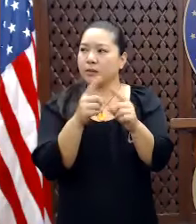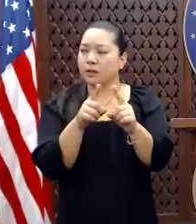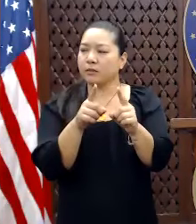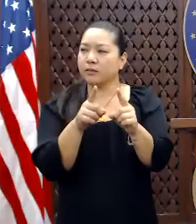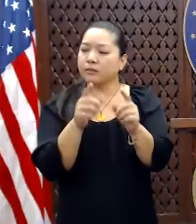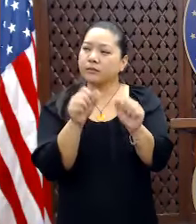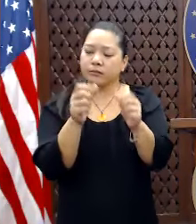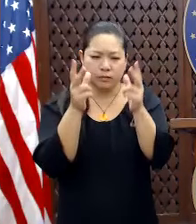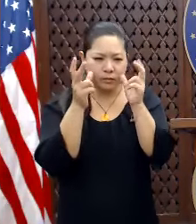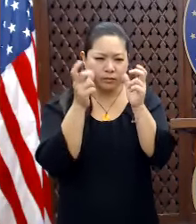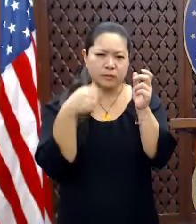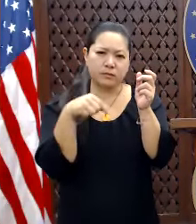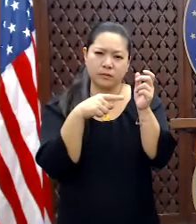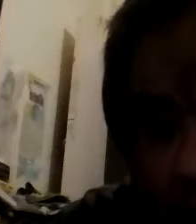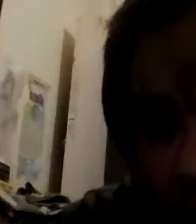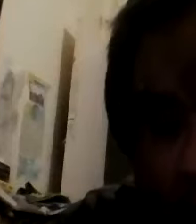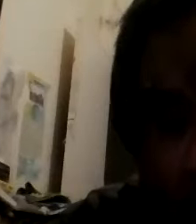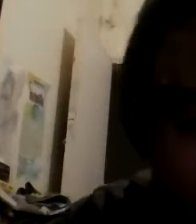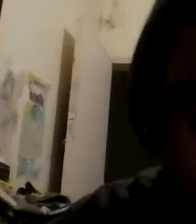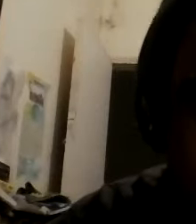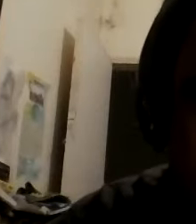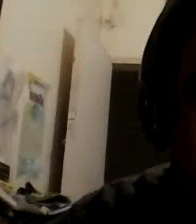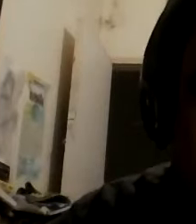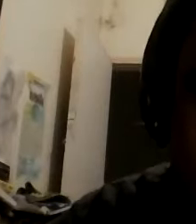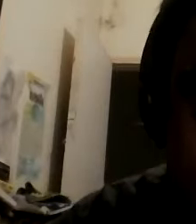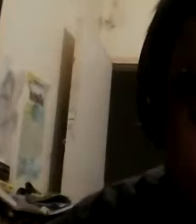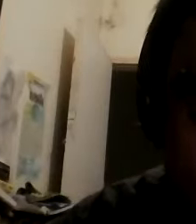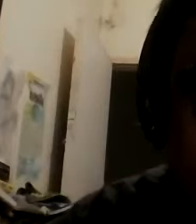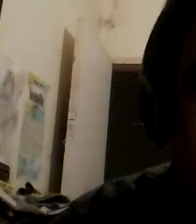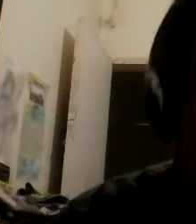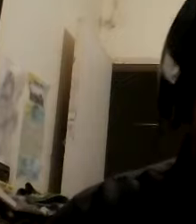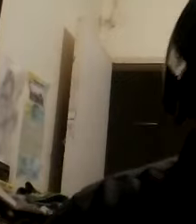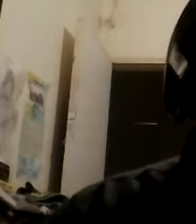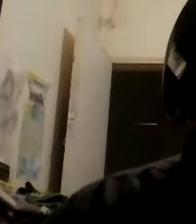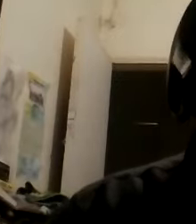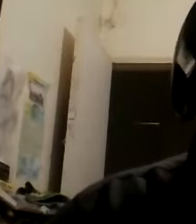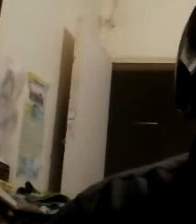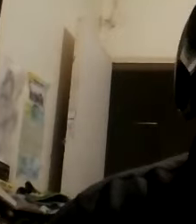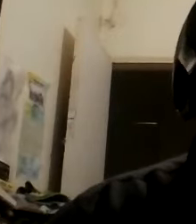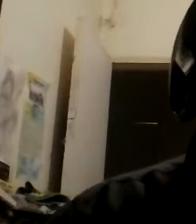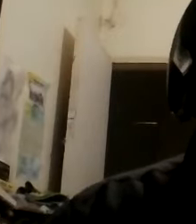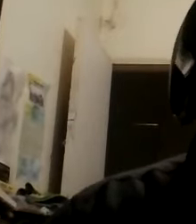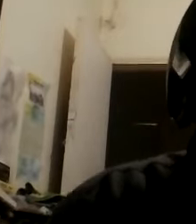Oh. Phil, can you hear us? Yes, I can hear you. Okay, can you ask your question?